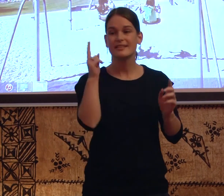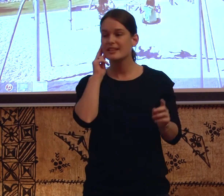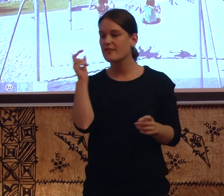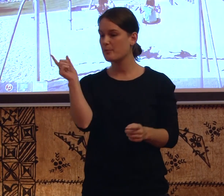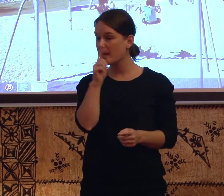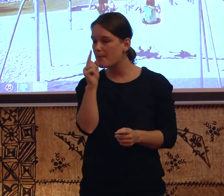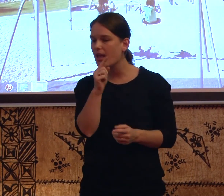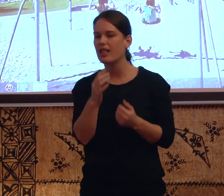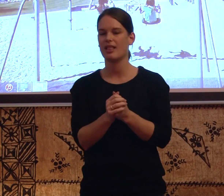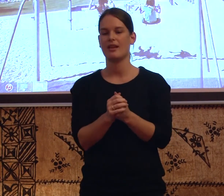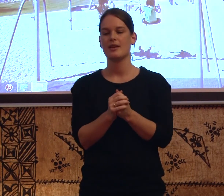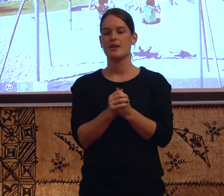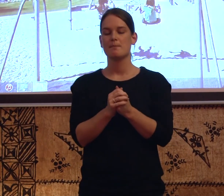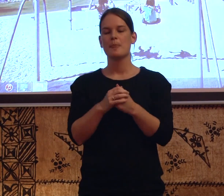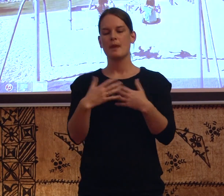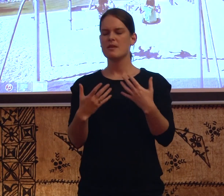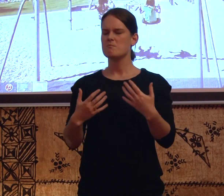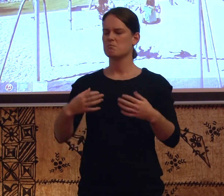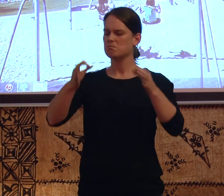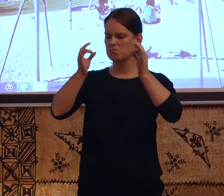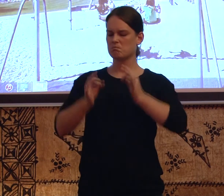I loved meeting all the deaf people.